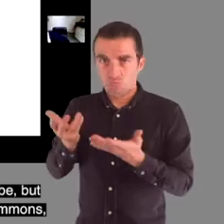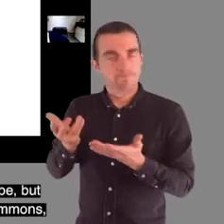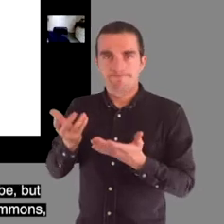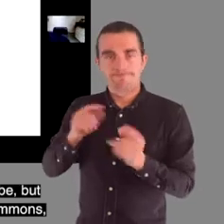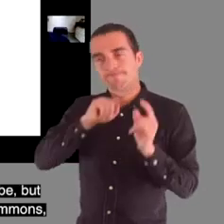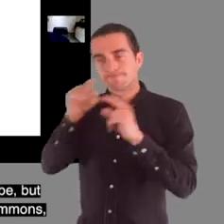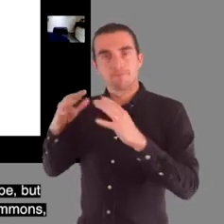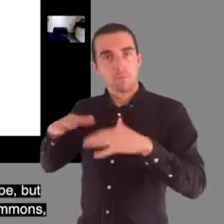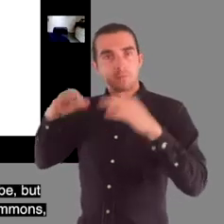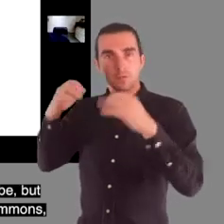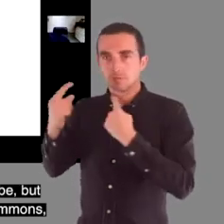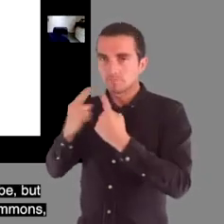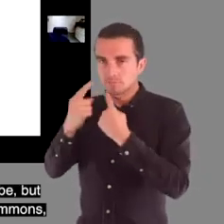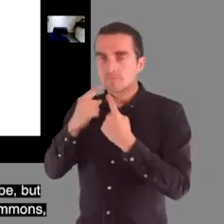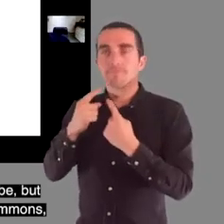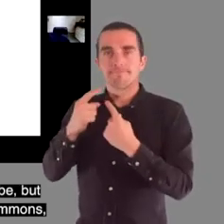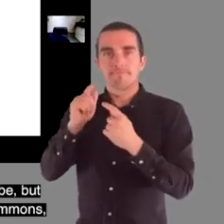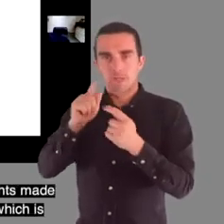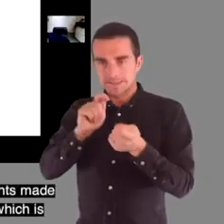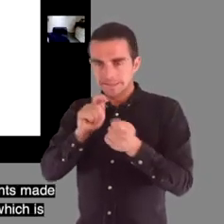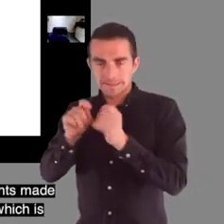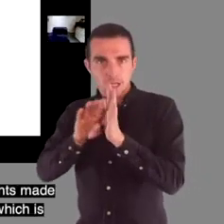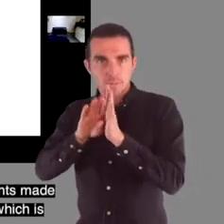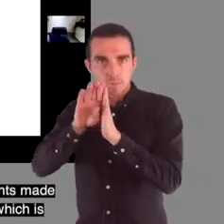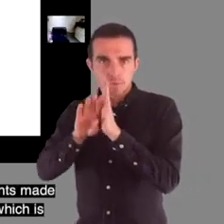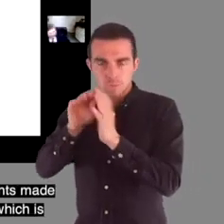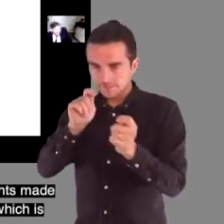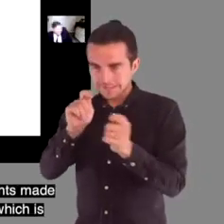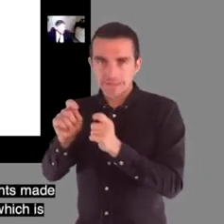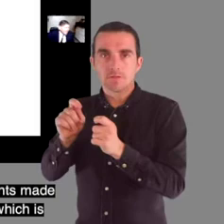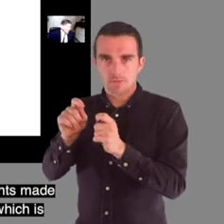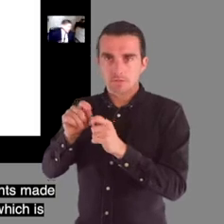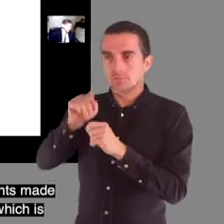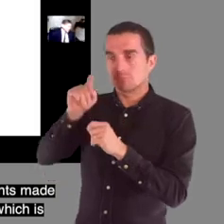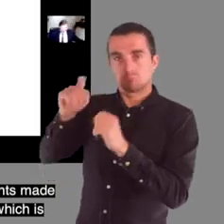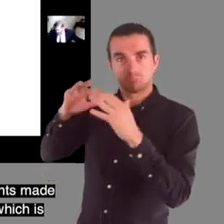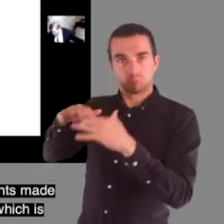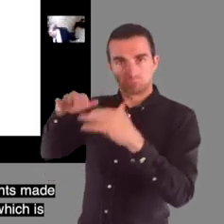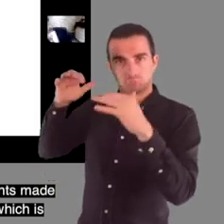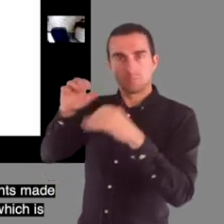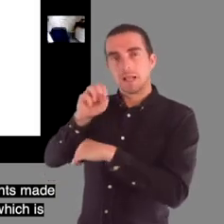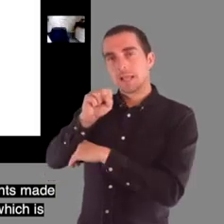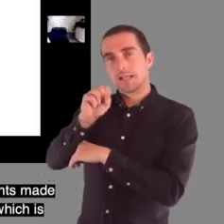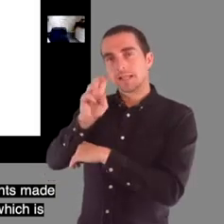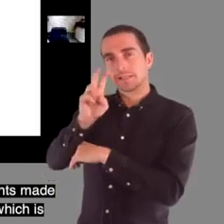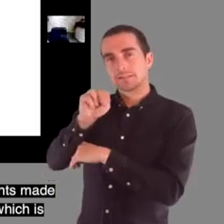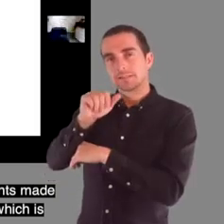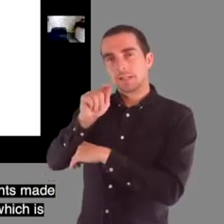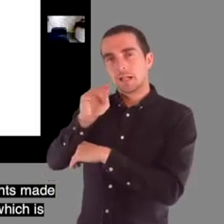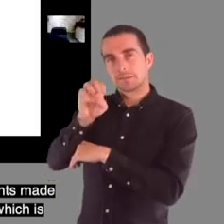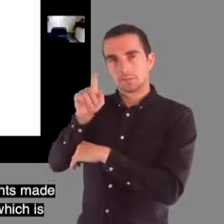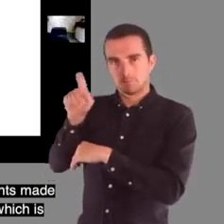should be. But it went back to the House of Commons, and there were some improvements made. And then it went to the